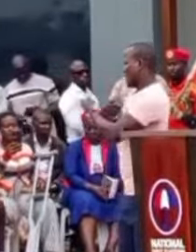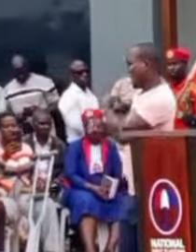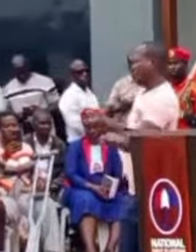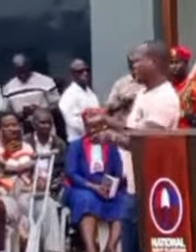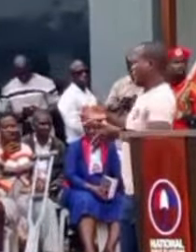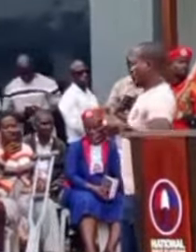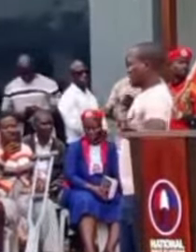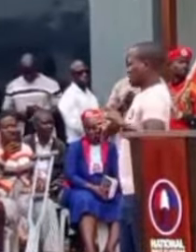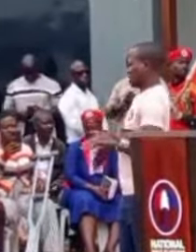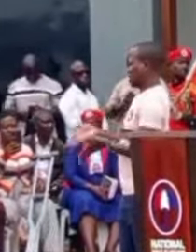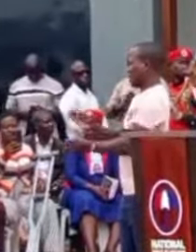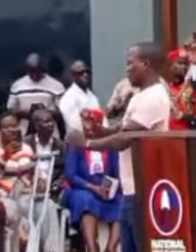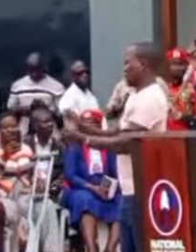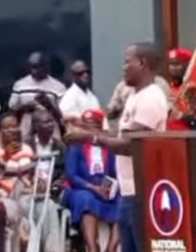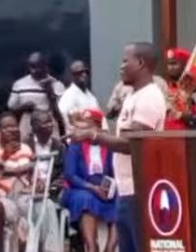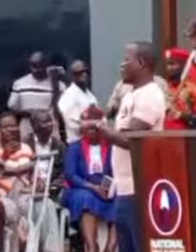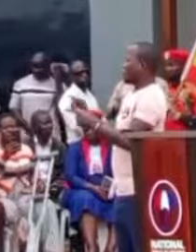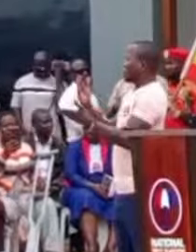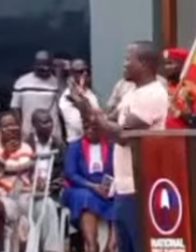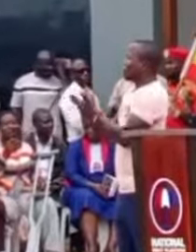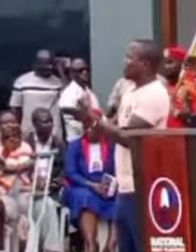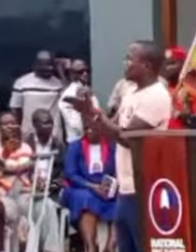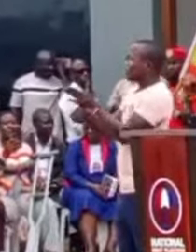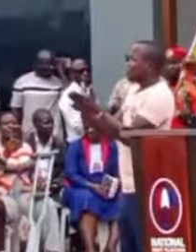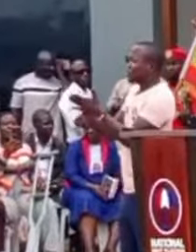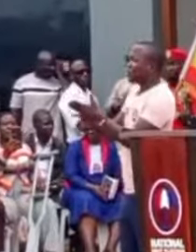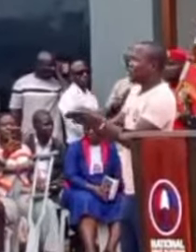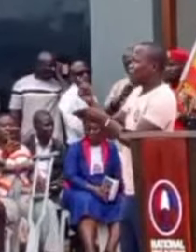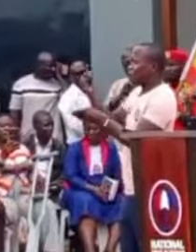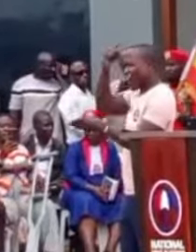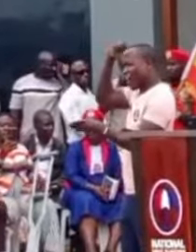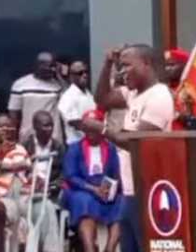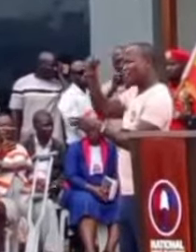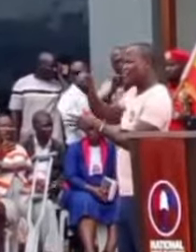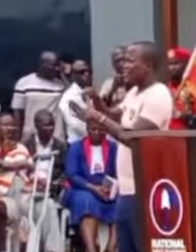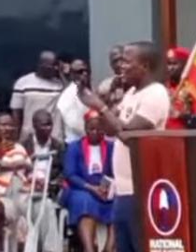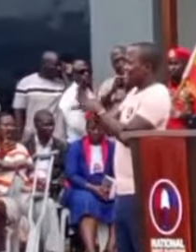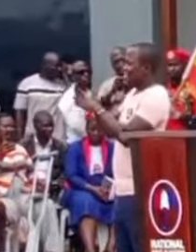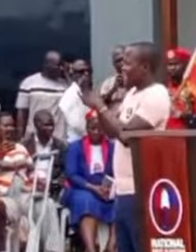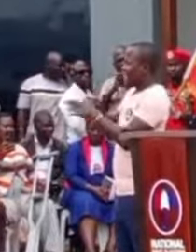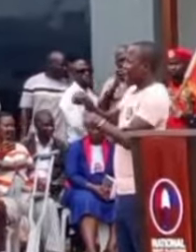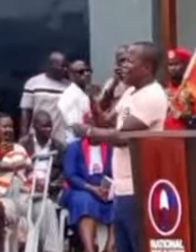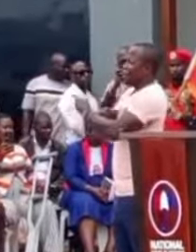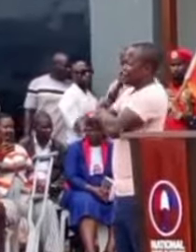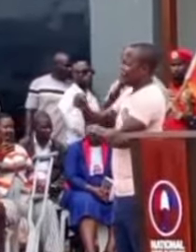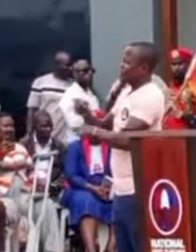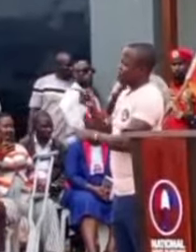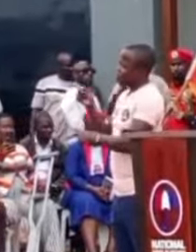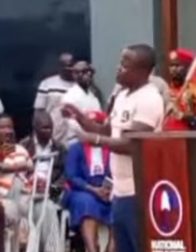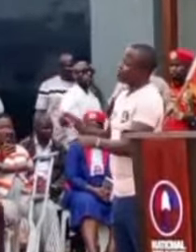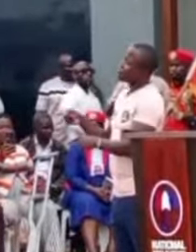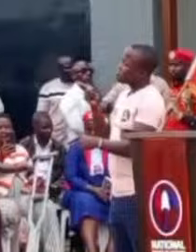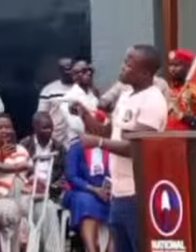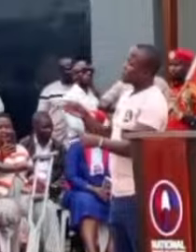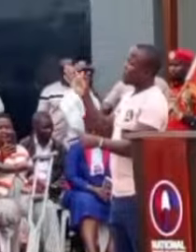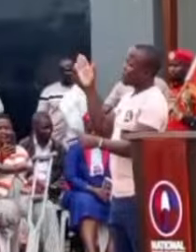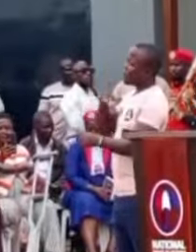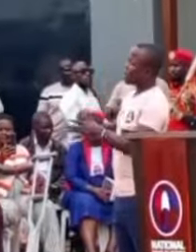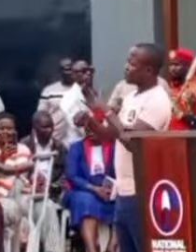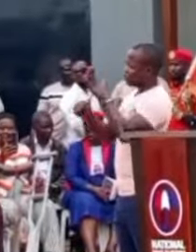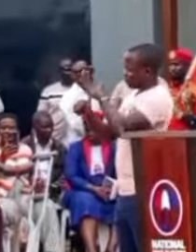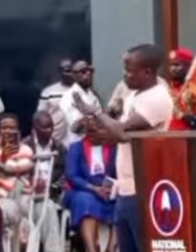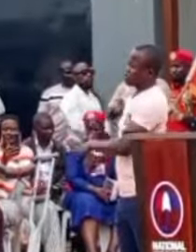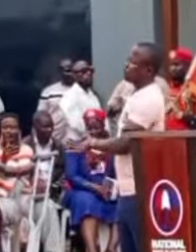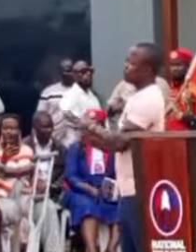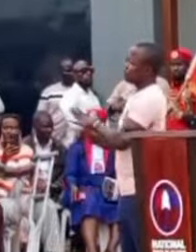ate n'obukulembeze tebukyenfoosinga kubanga oguguyina kubeera musango ate guyina kubeera musango gwa naggomola okusosola munnayuganda